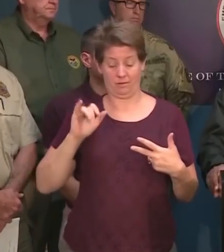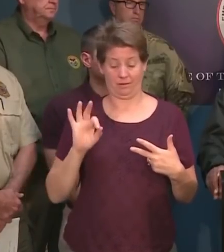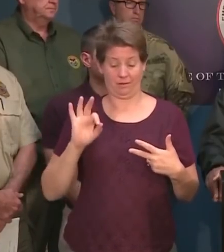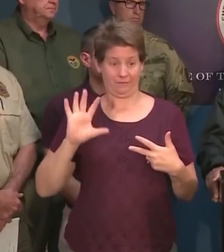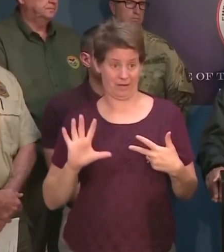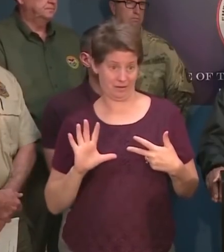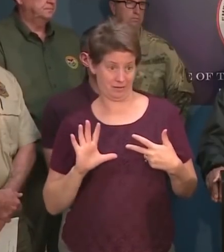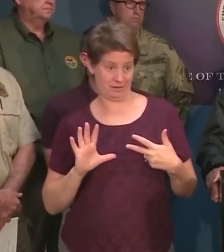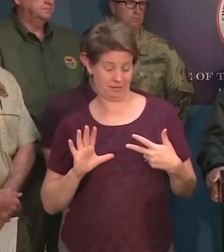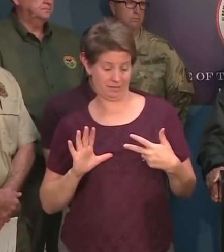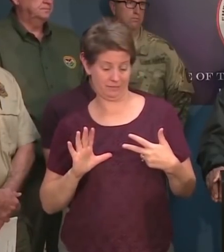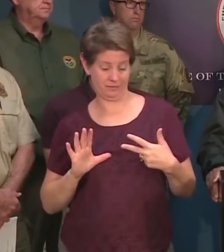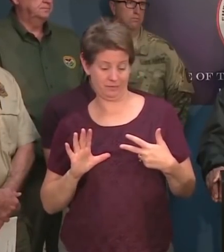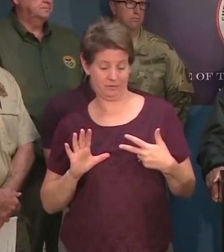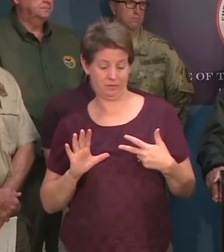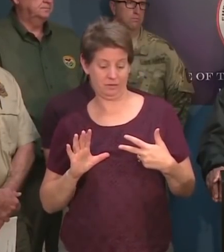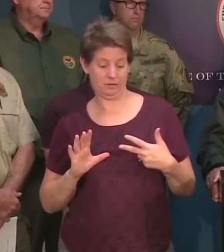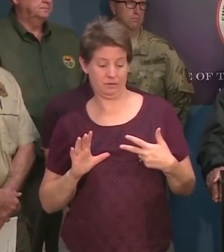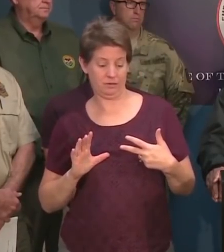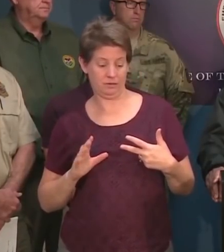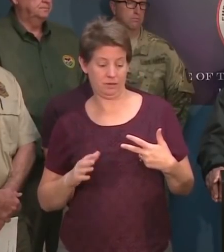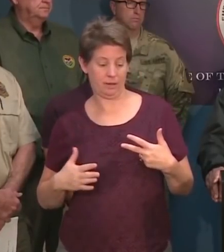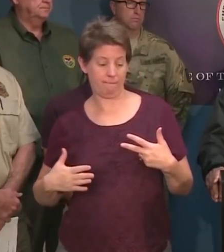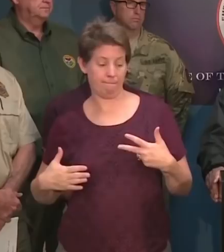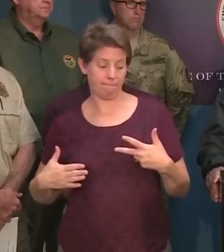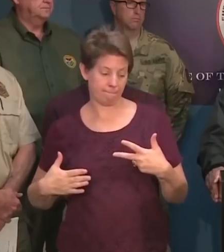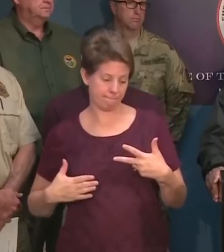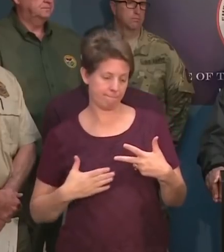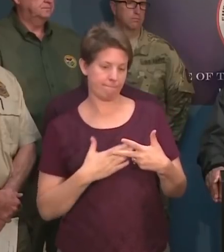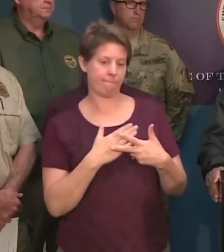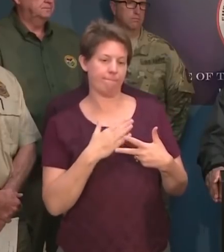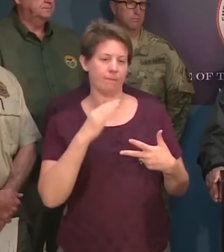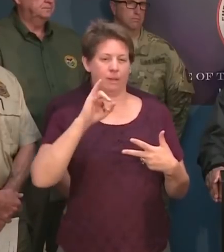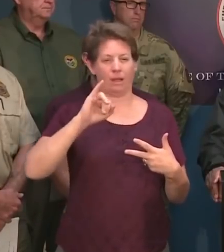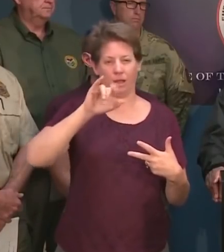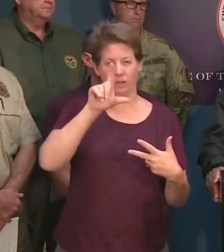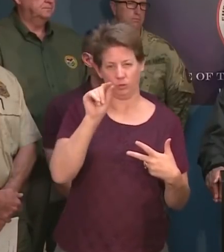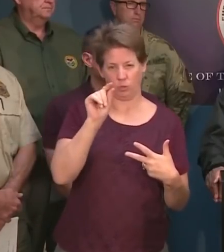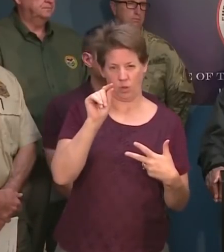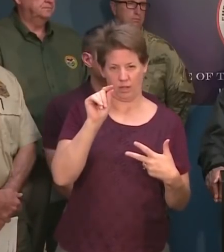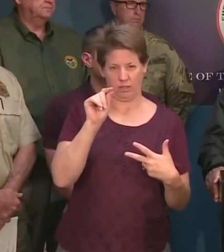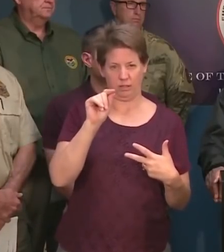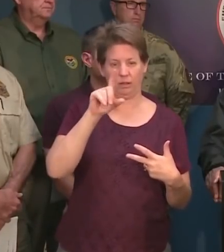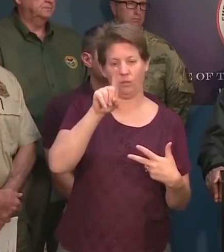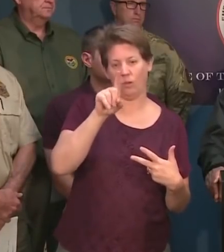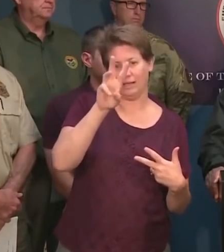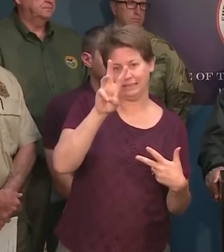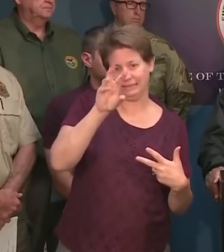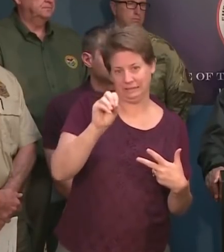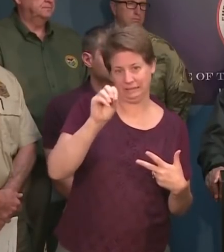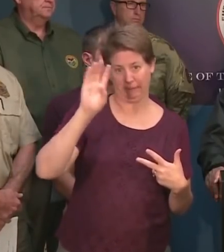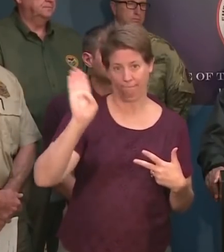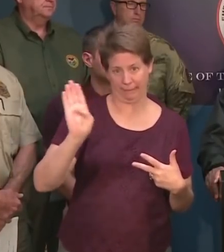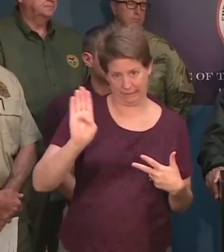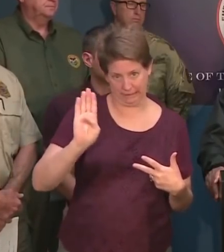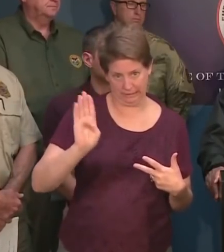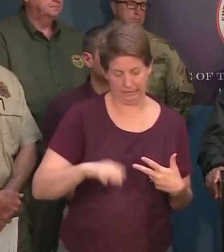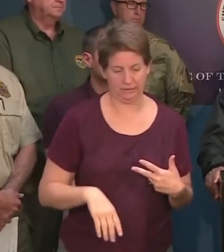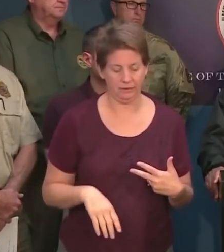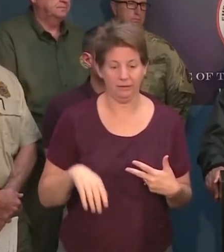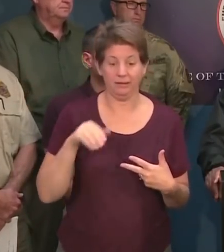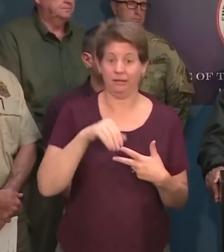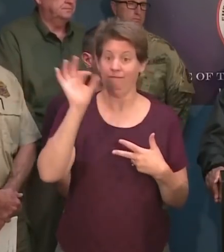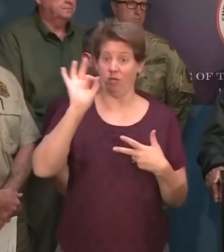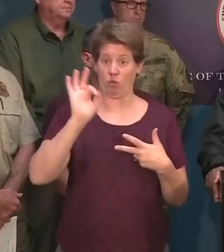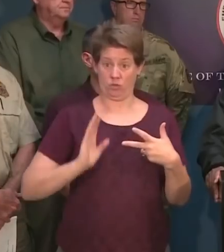to take the I-20 westbound exit. That will be exit 160 Bravo, 160B. In